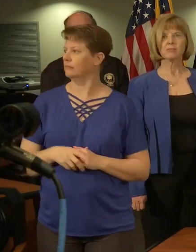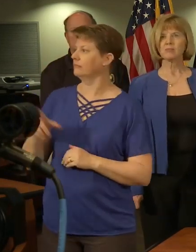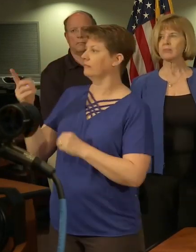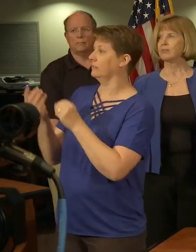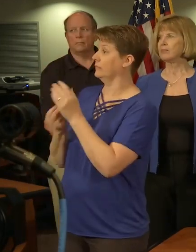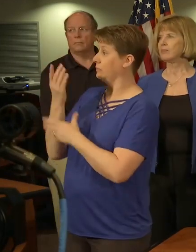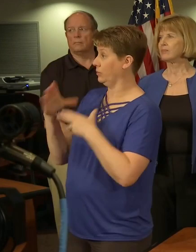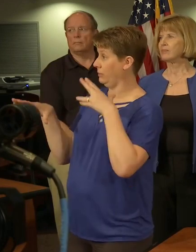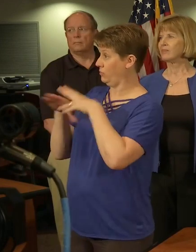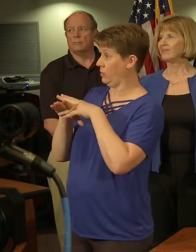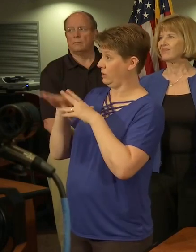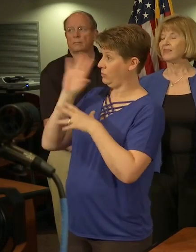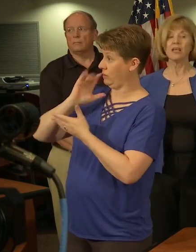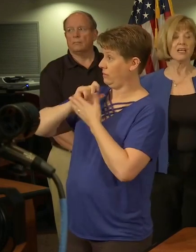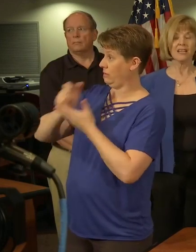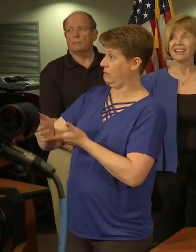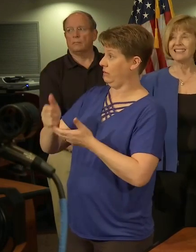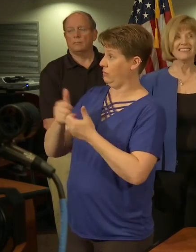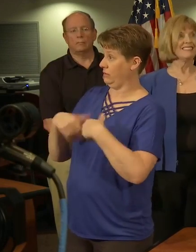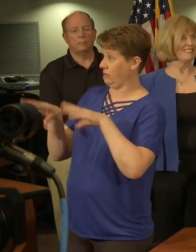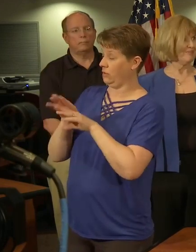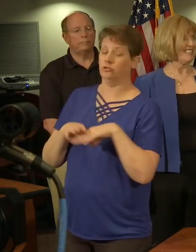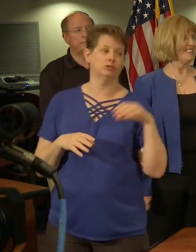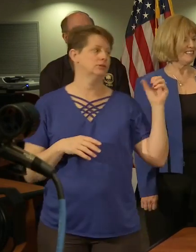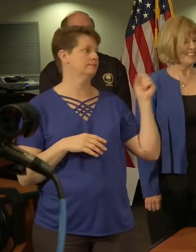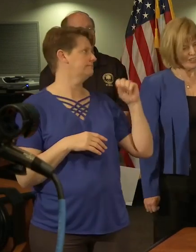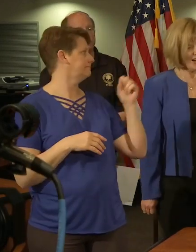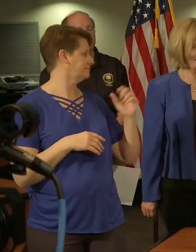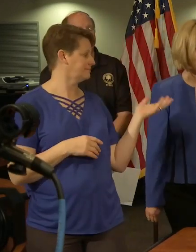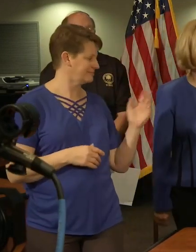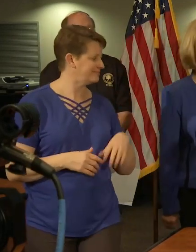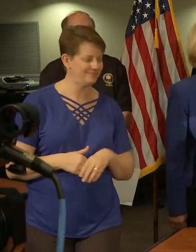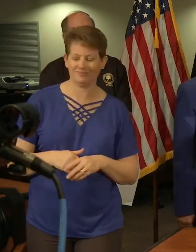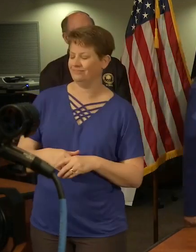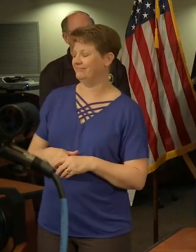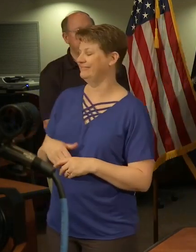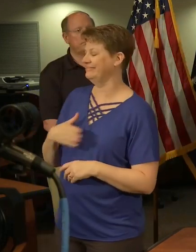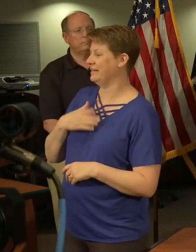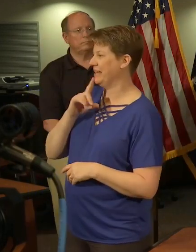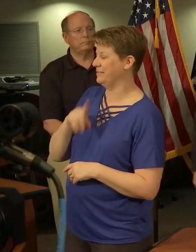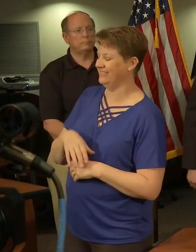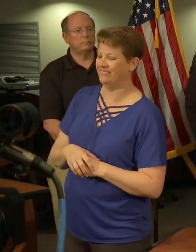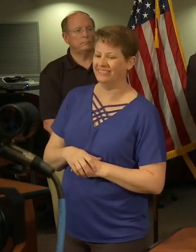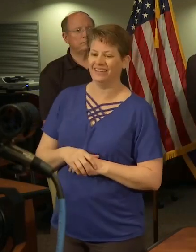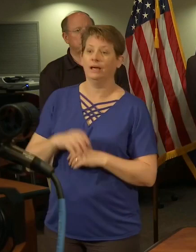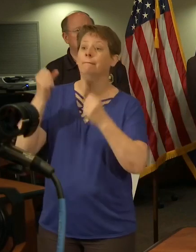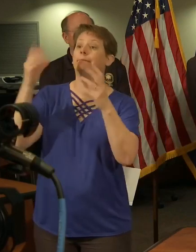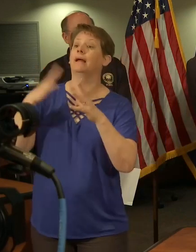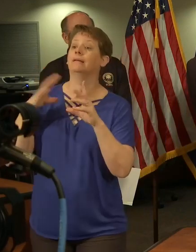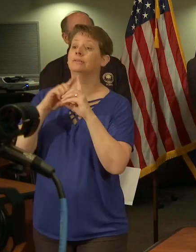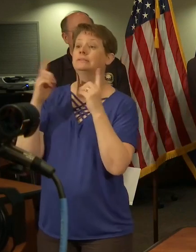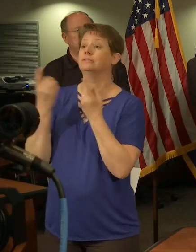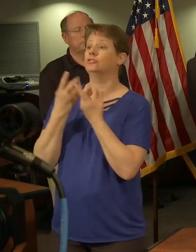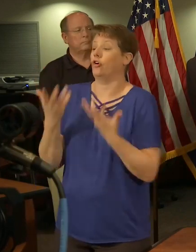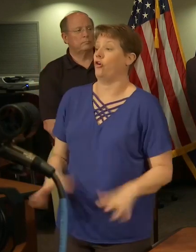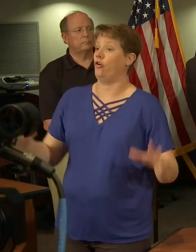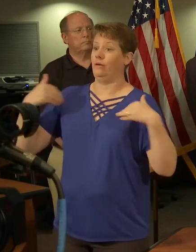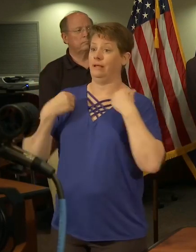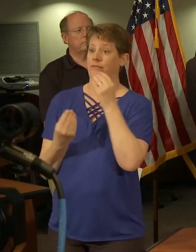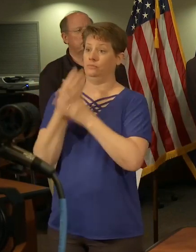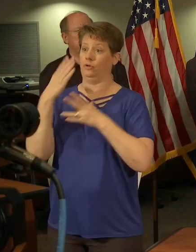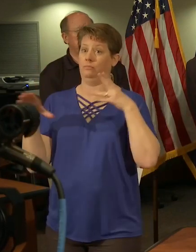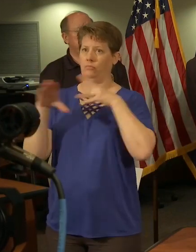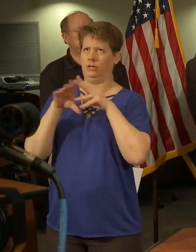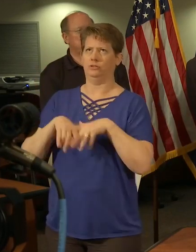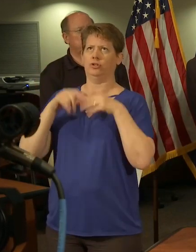Spring break, does that kind of help with the closure? Yes. Yes, sir. I'll be glad to. A lot of our districts have spring breaks